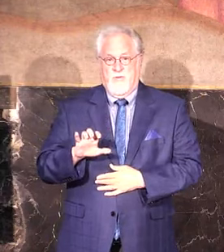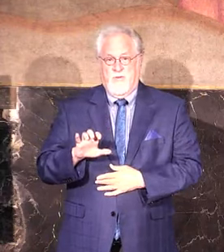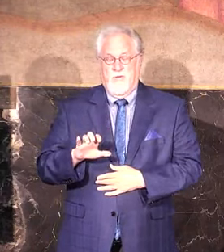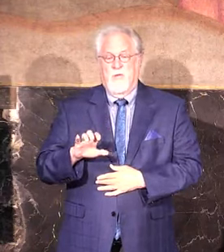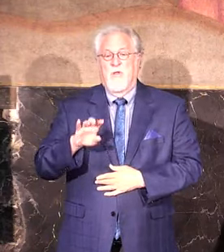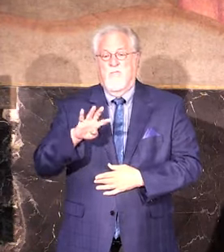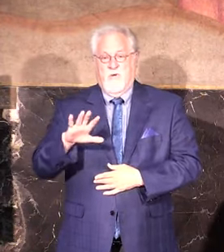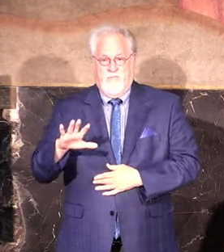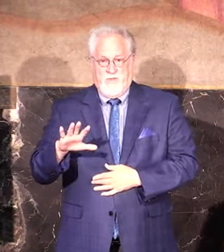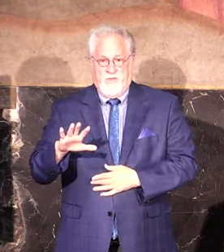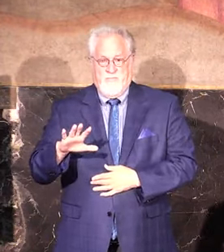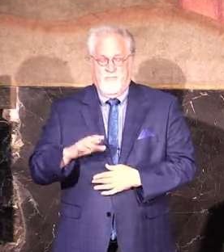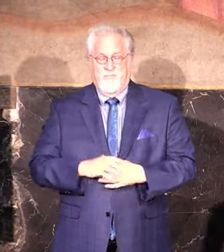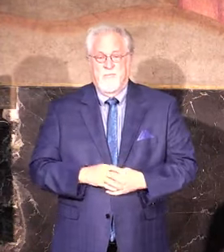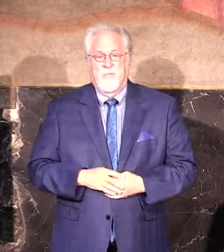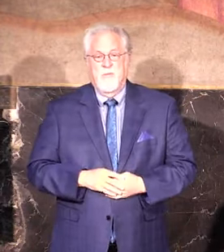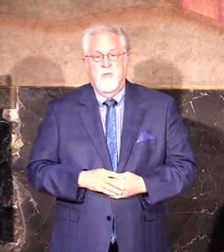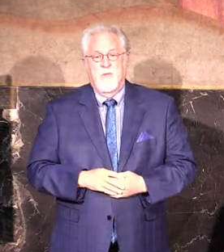2,545.